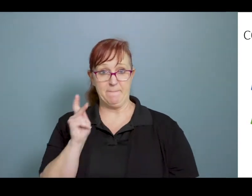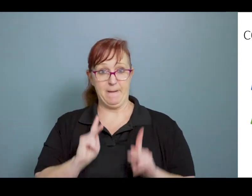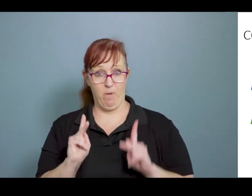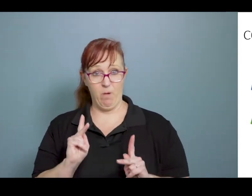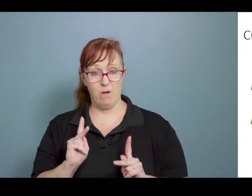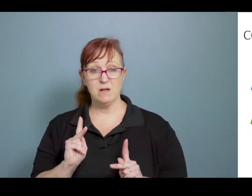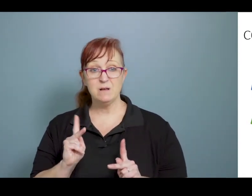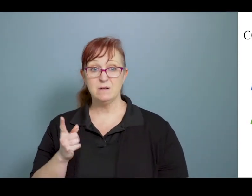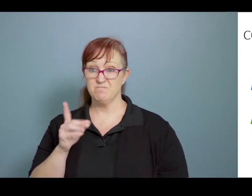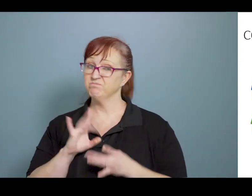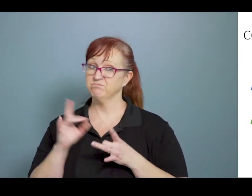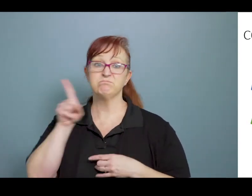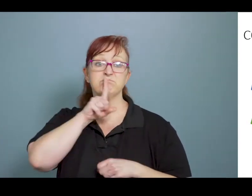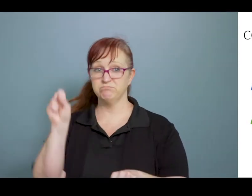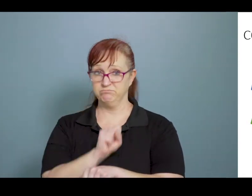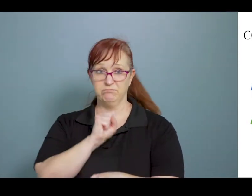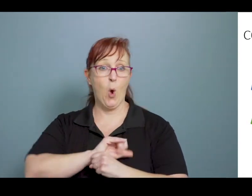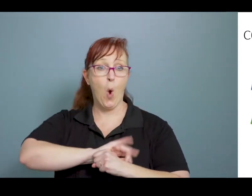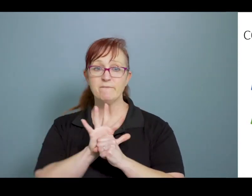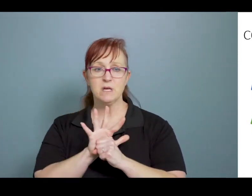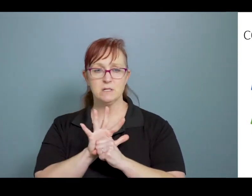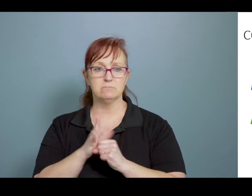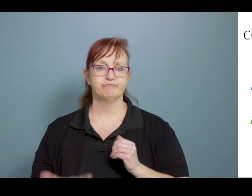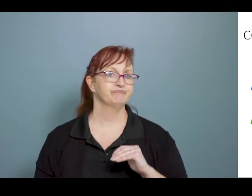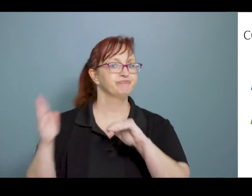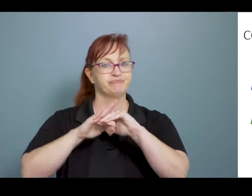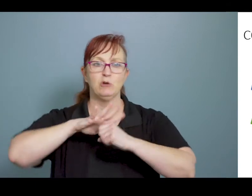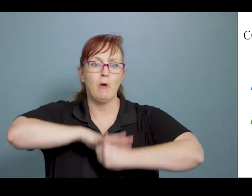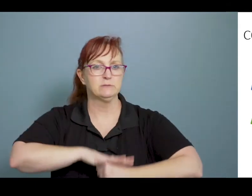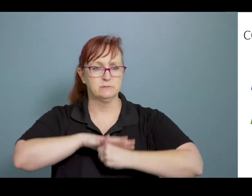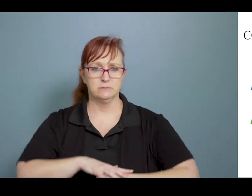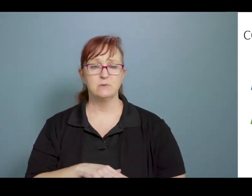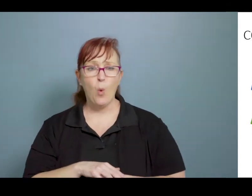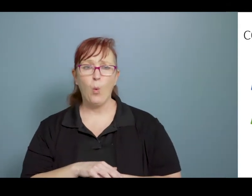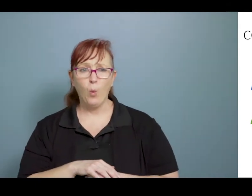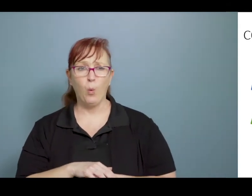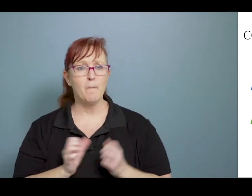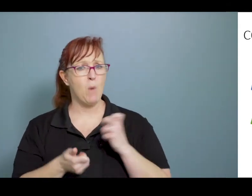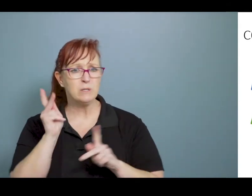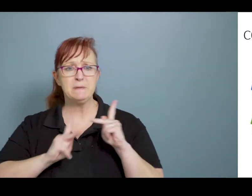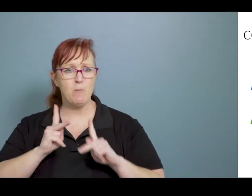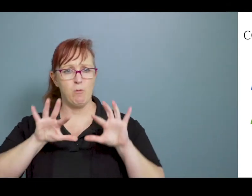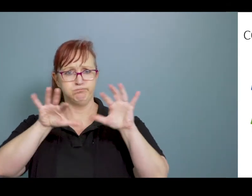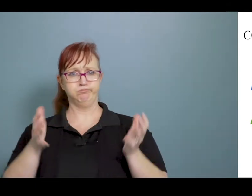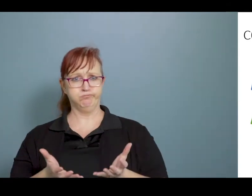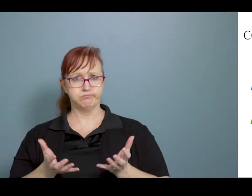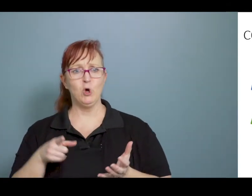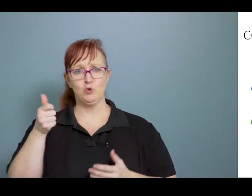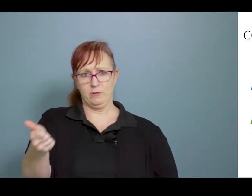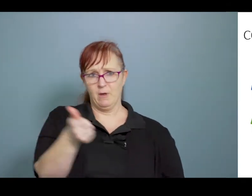has been a significant source of stress in their life. That's huge. That's most of the people on this call have